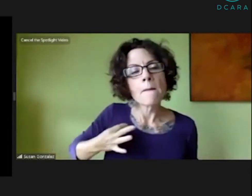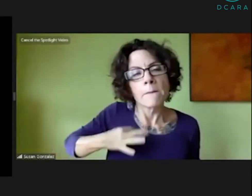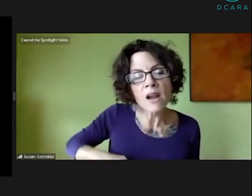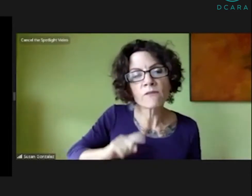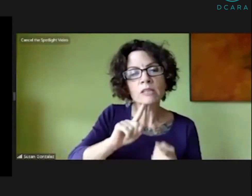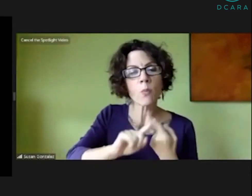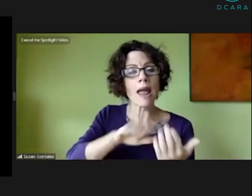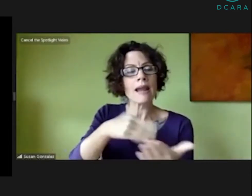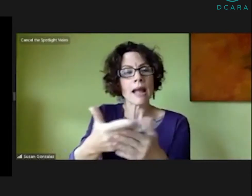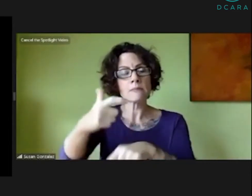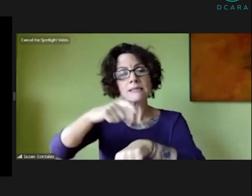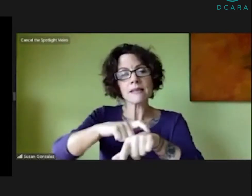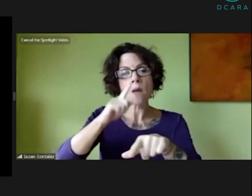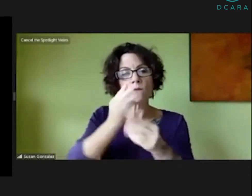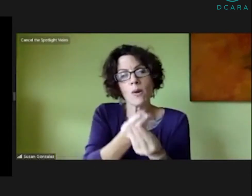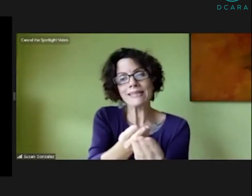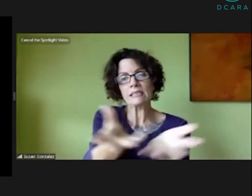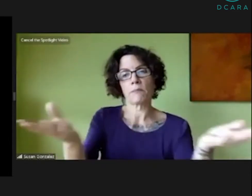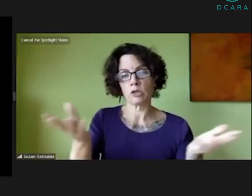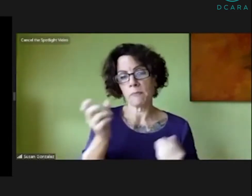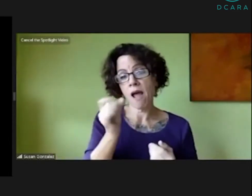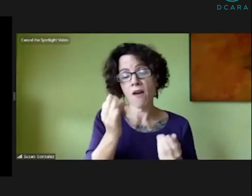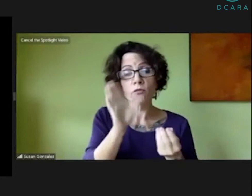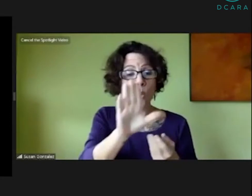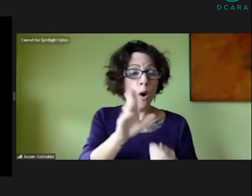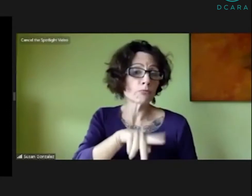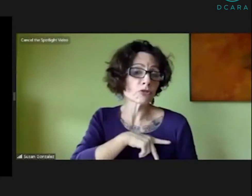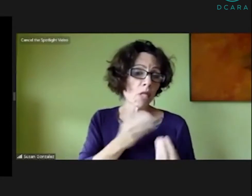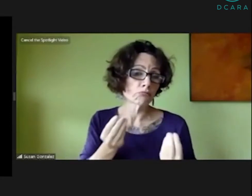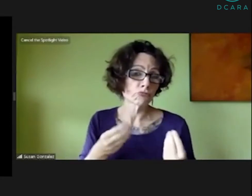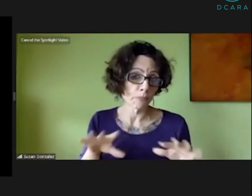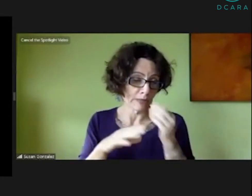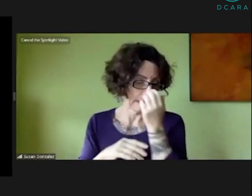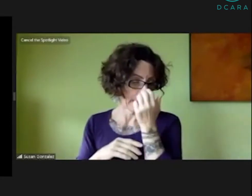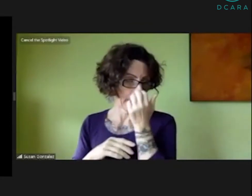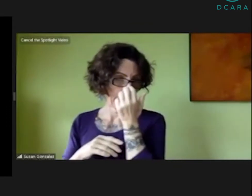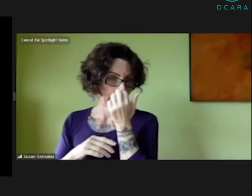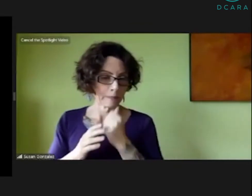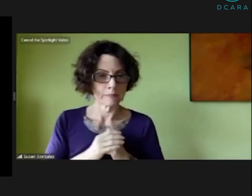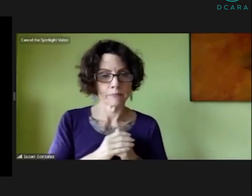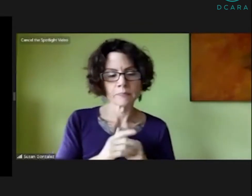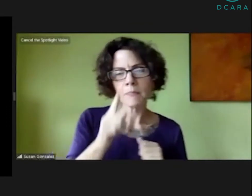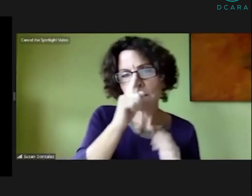reference and know that this person will get this item and move the process along.